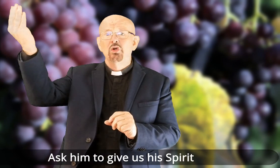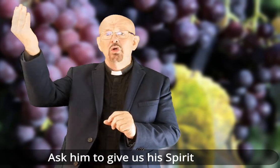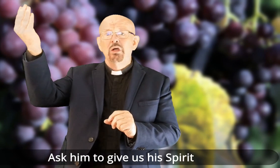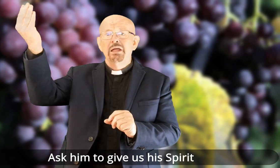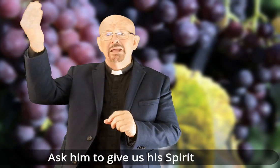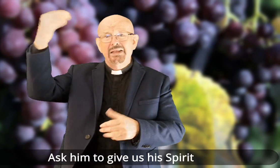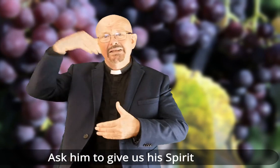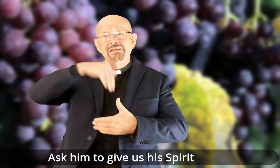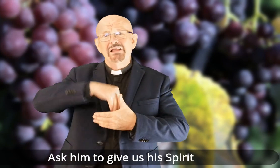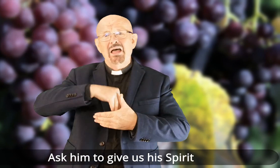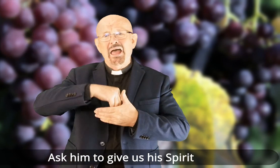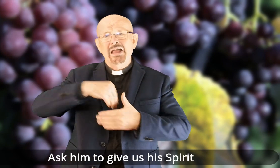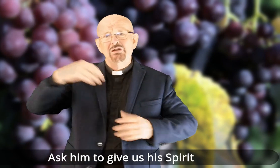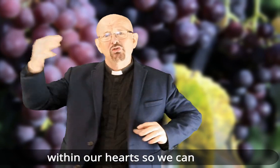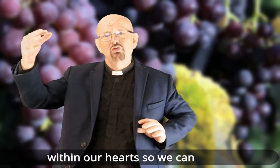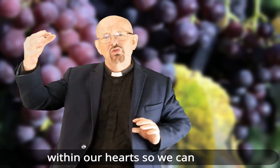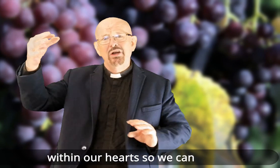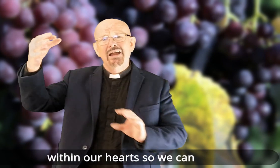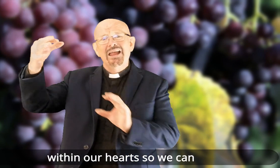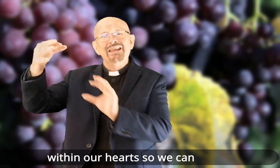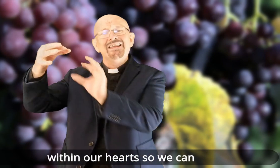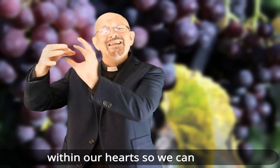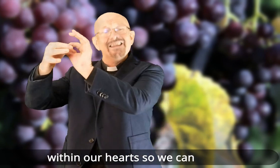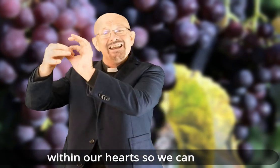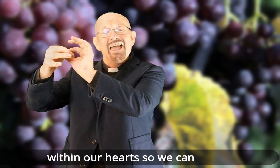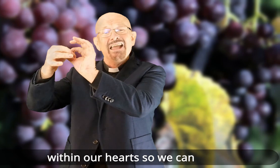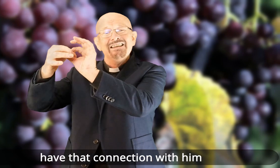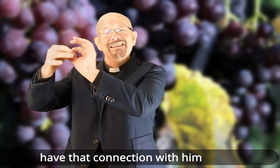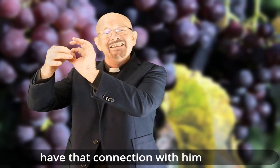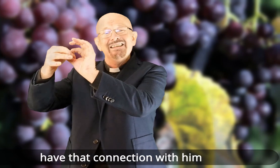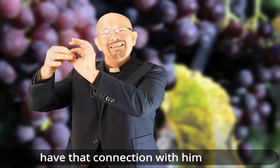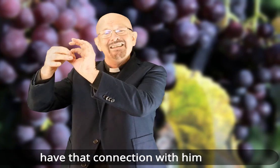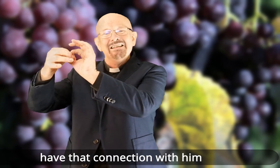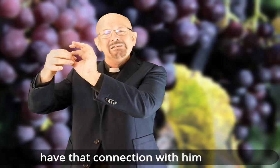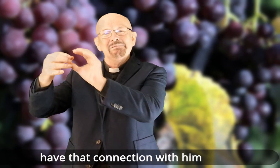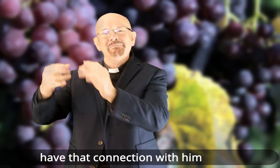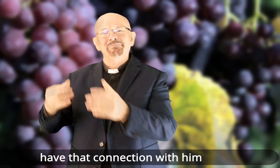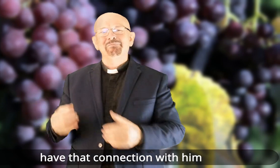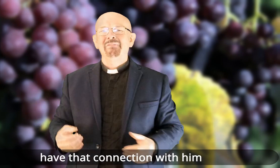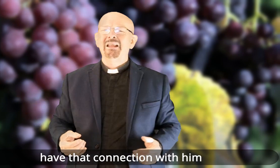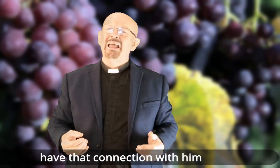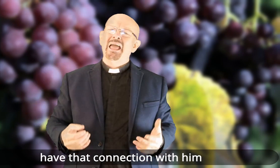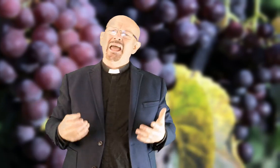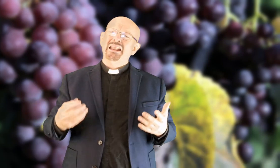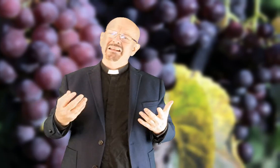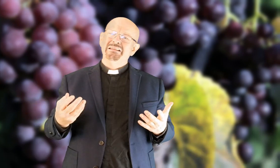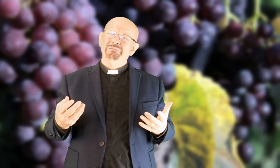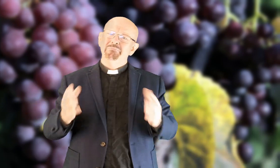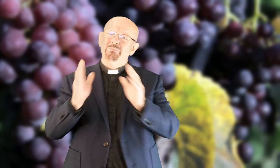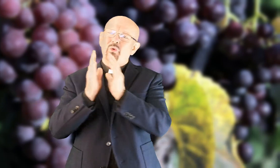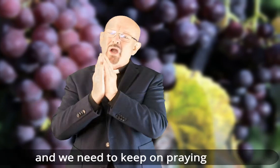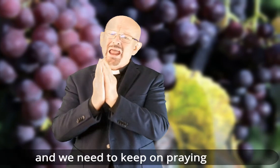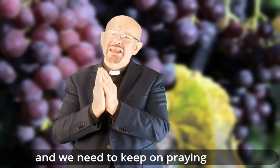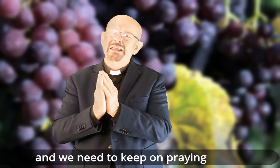us his spirit within our hearts so we can have that connection with him. And